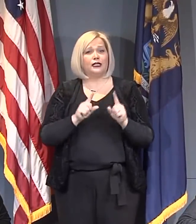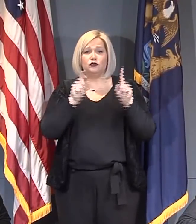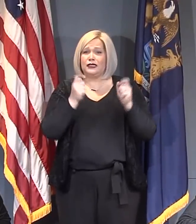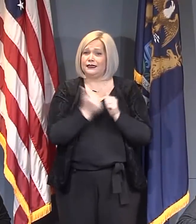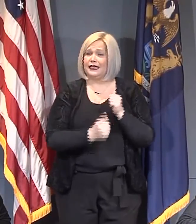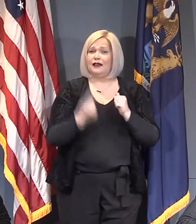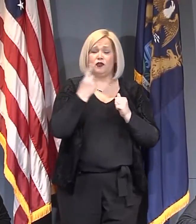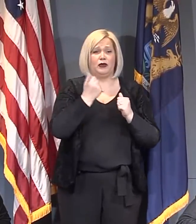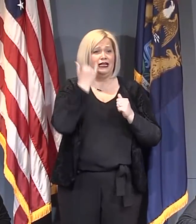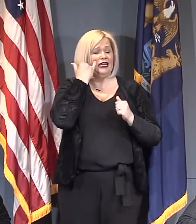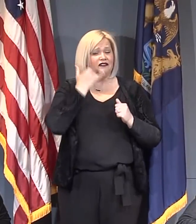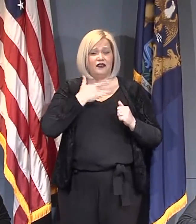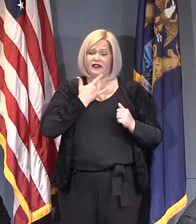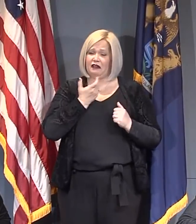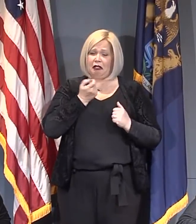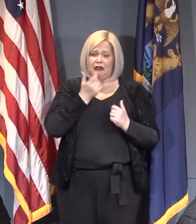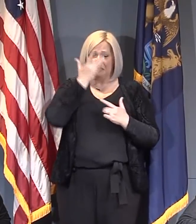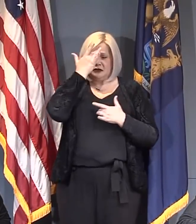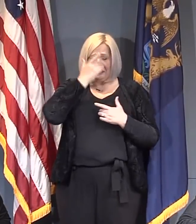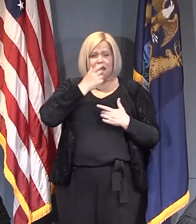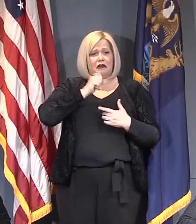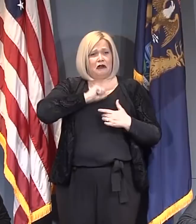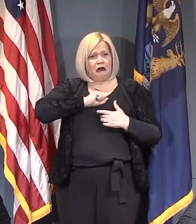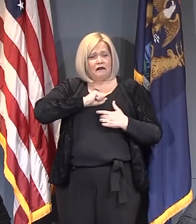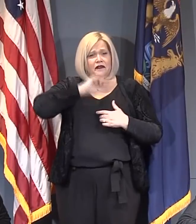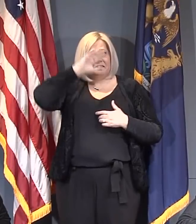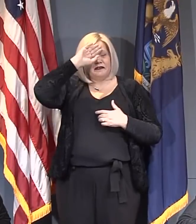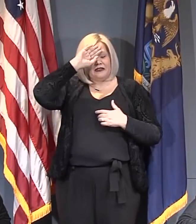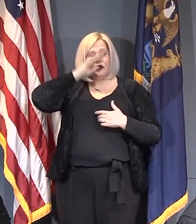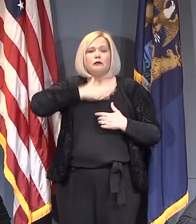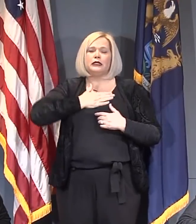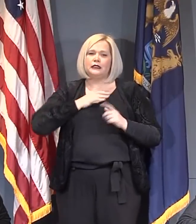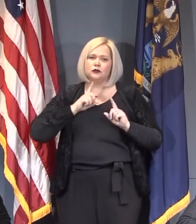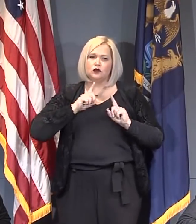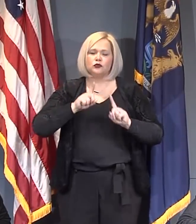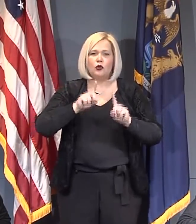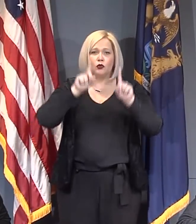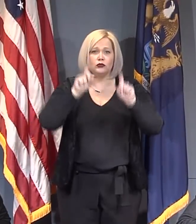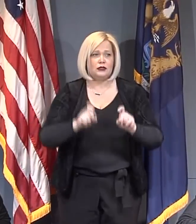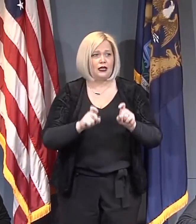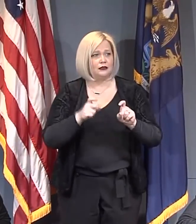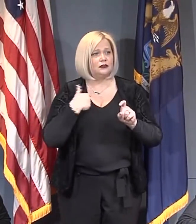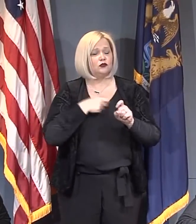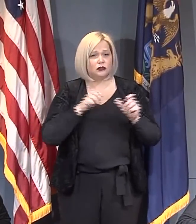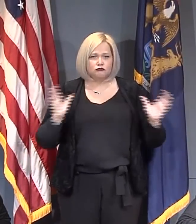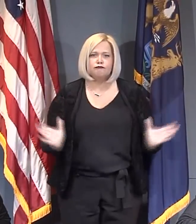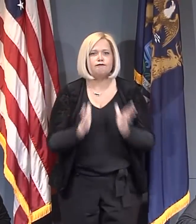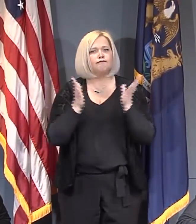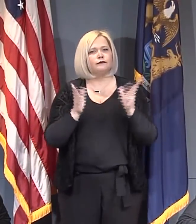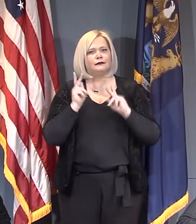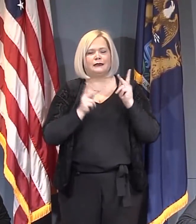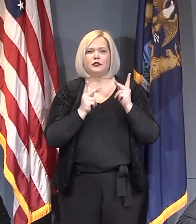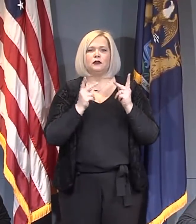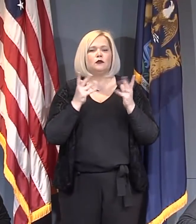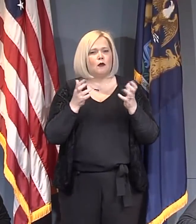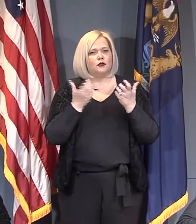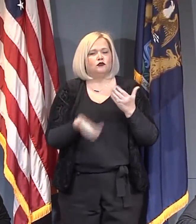symptoms should absolutely seek out a test across the entire state, and we'll continue to aggressively push on expanding our